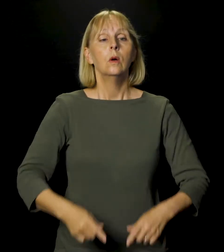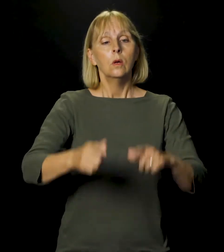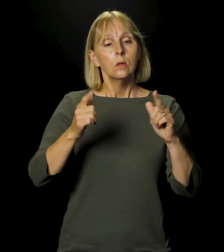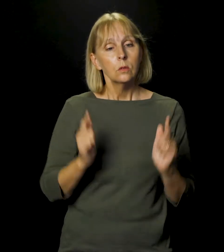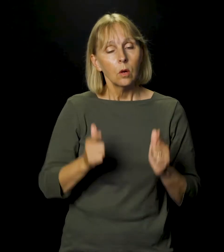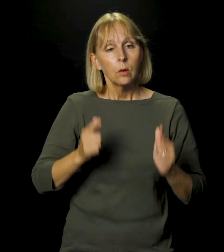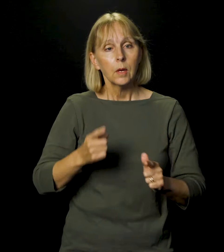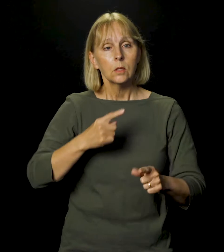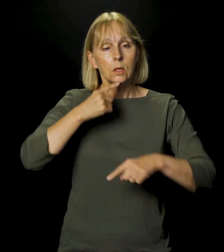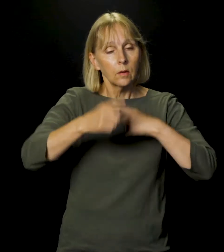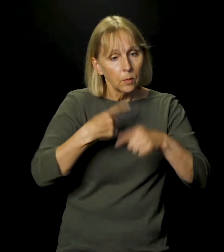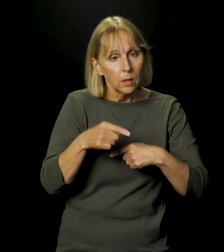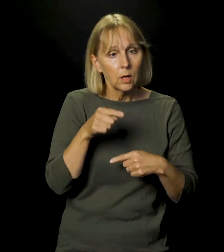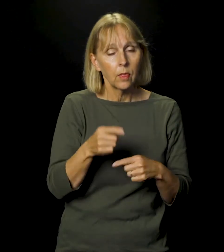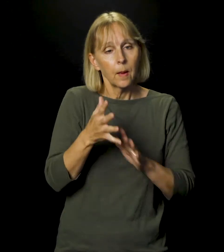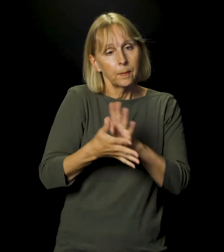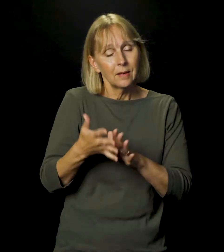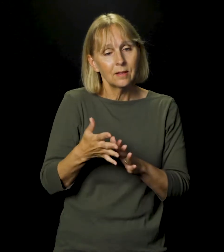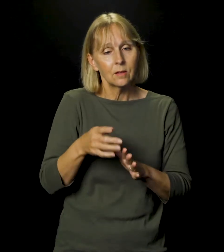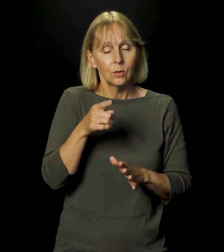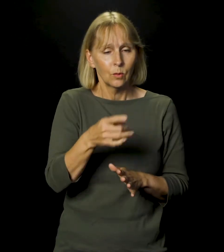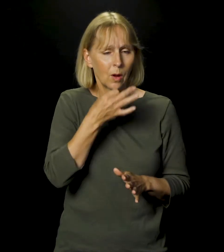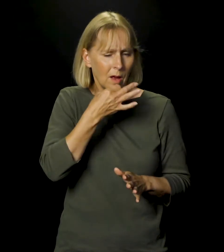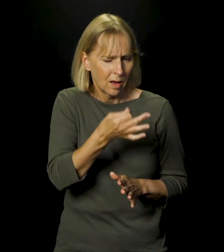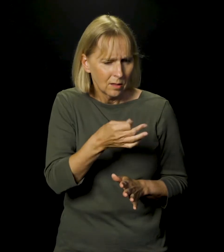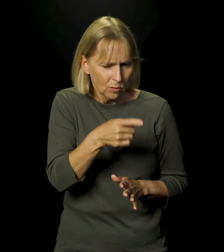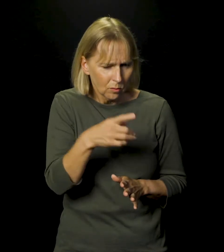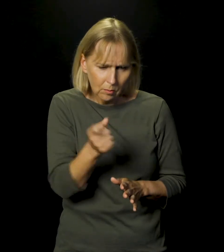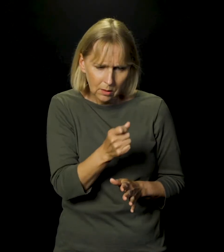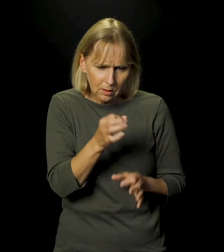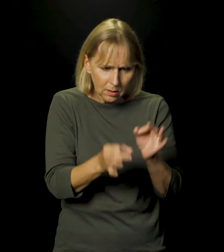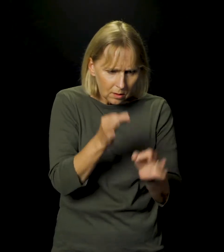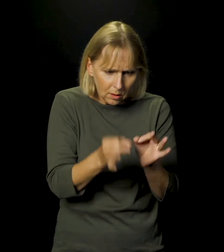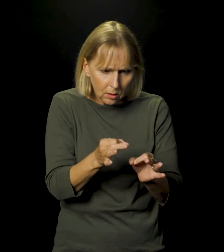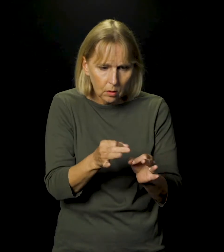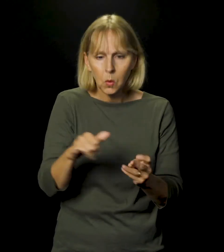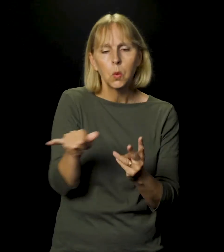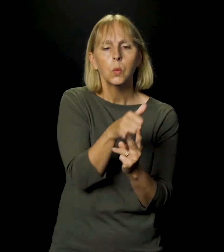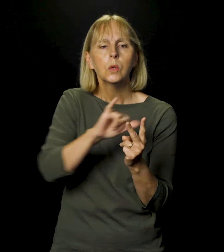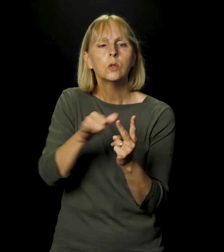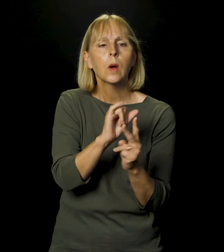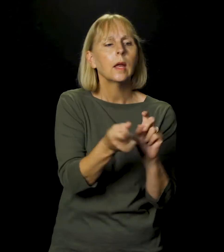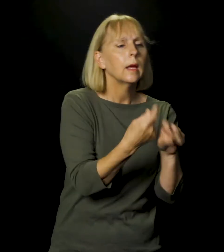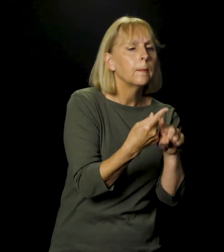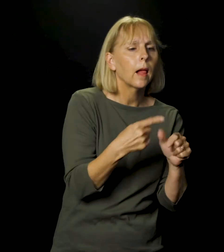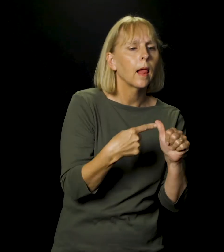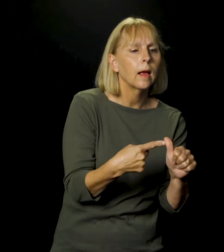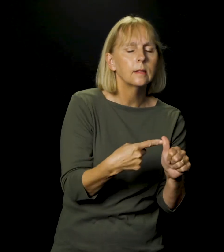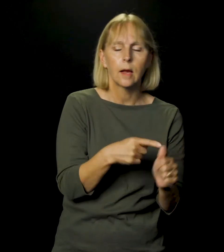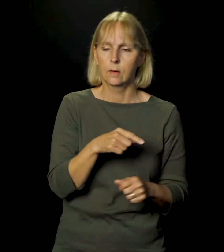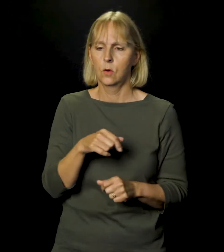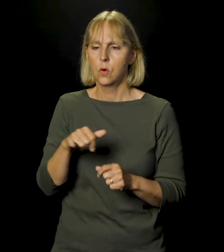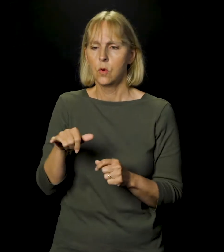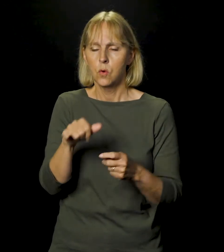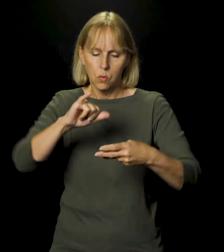asks something of us. It asks us to make decisions. Which emails should I respond to? Which tasks should go to the top